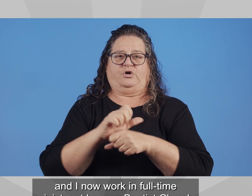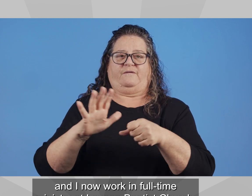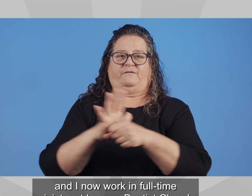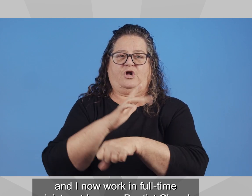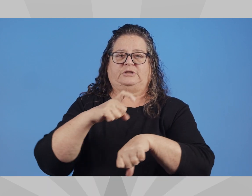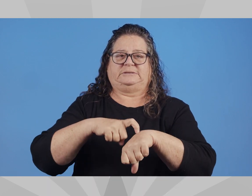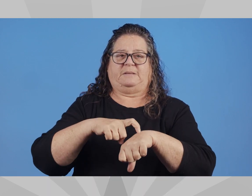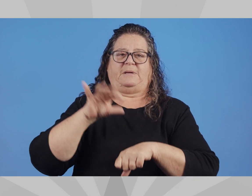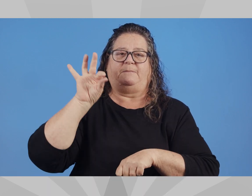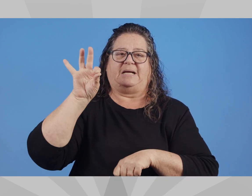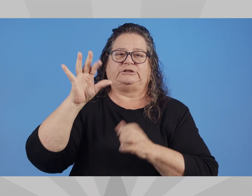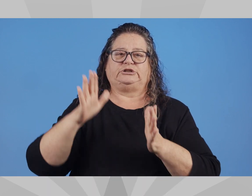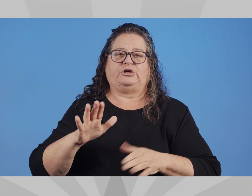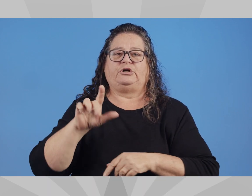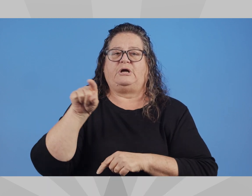Baptist Church.